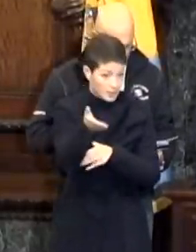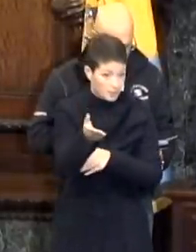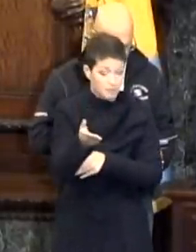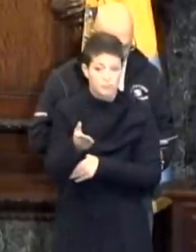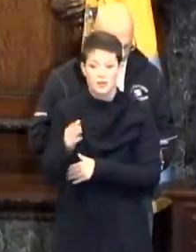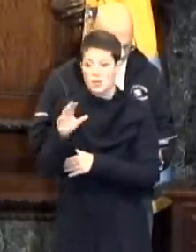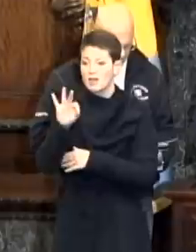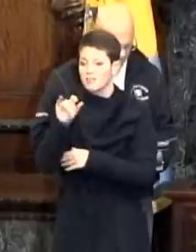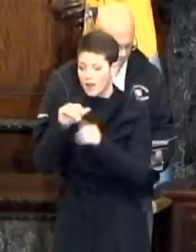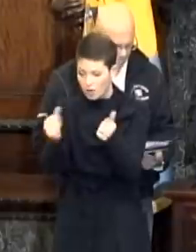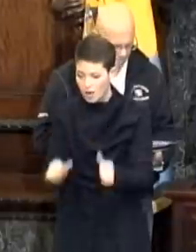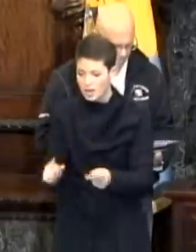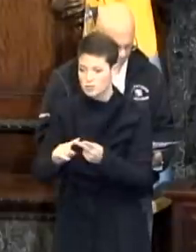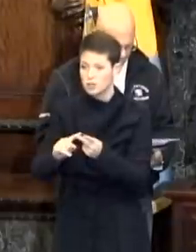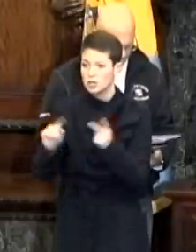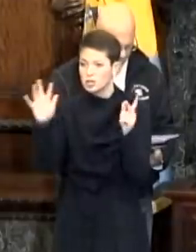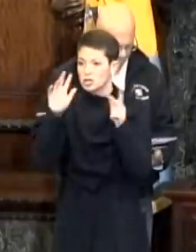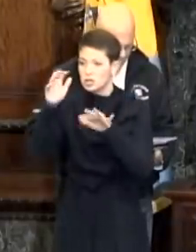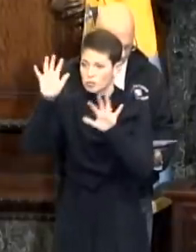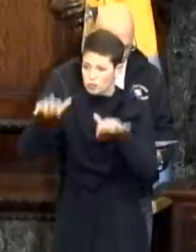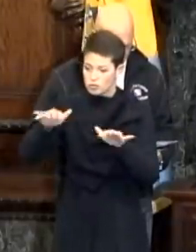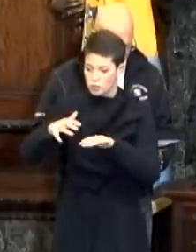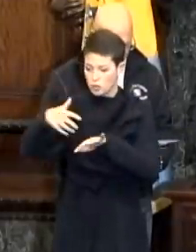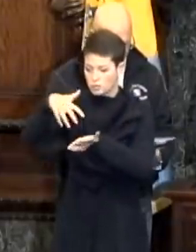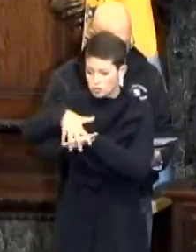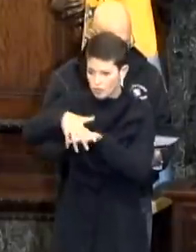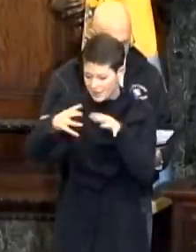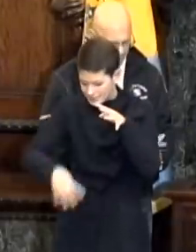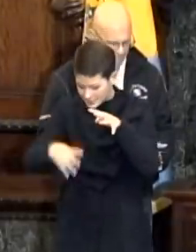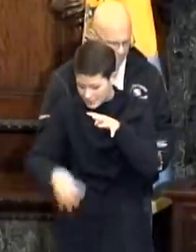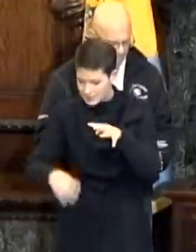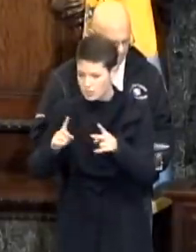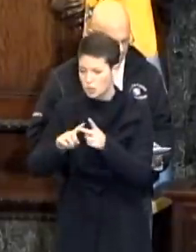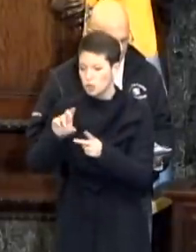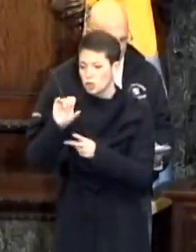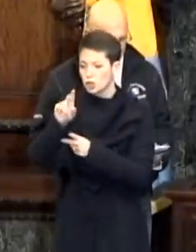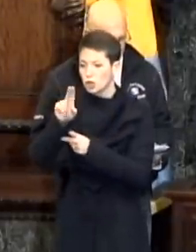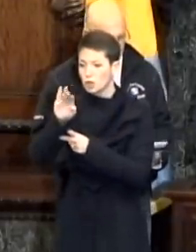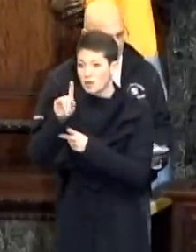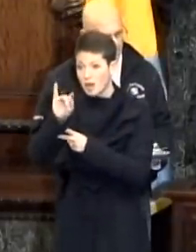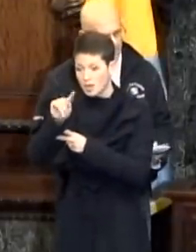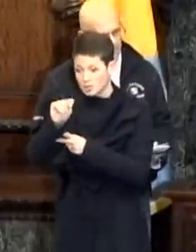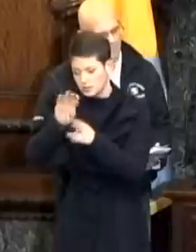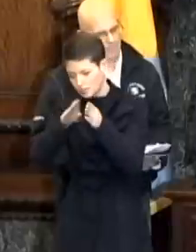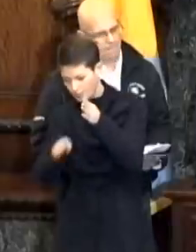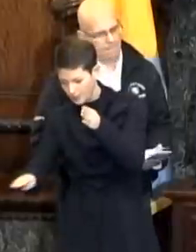fire hydrants, storm drains, and sidewalk corner curb cuts if you live near a corner.